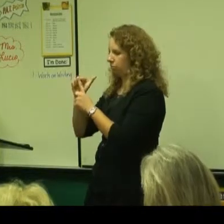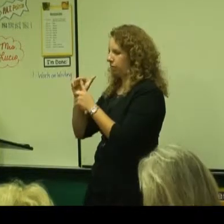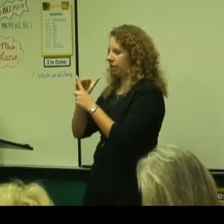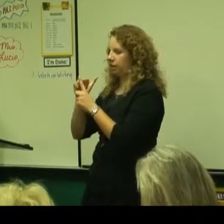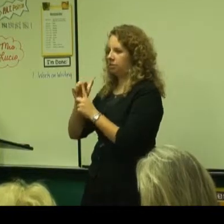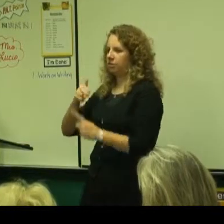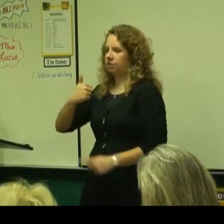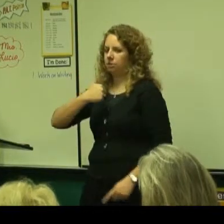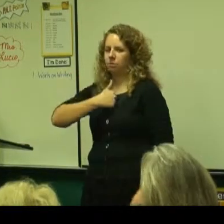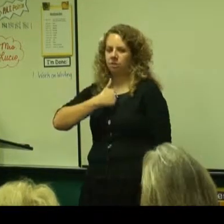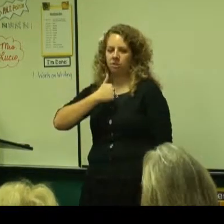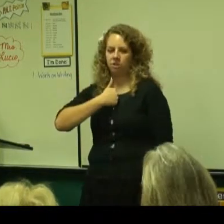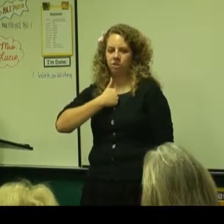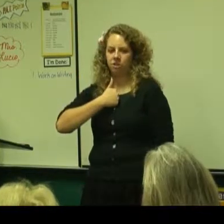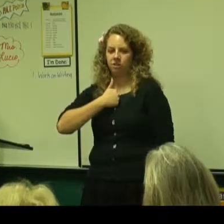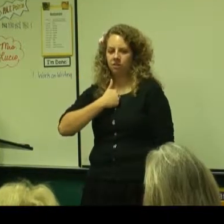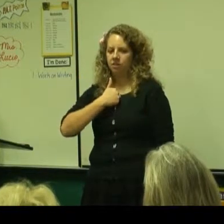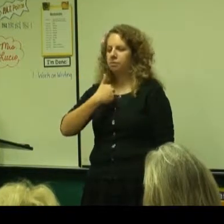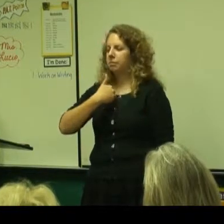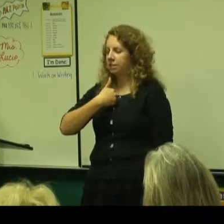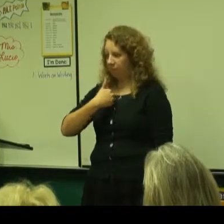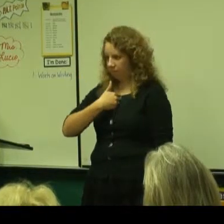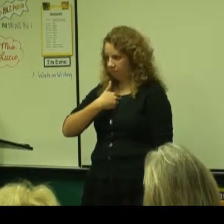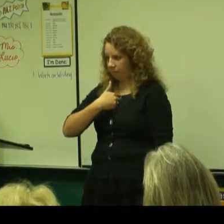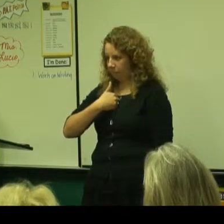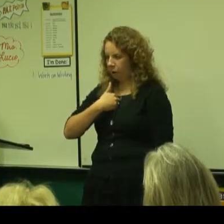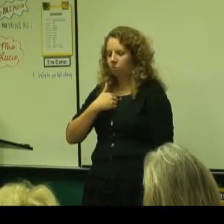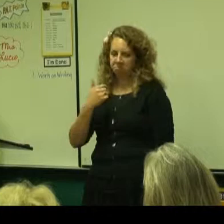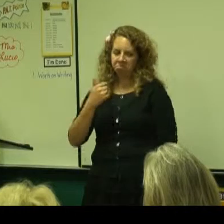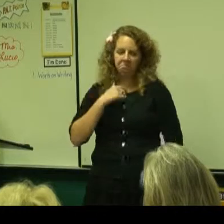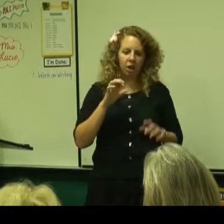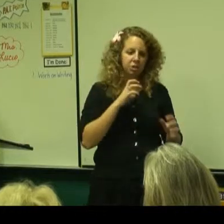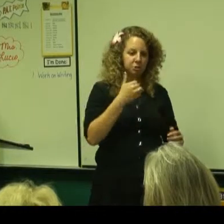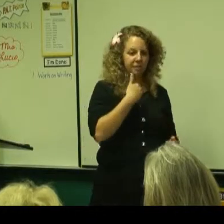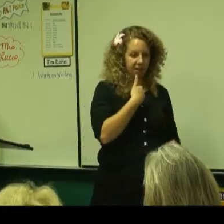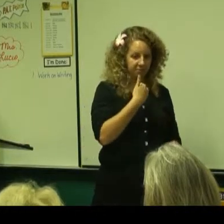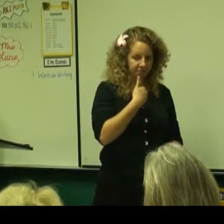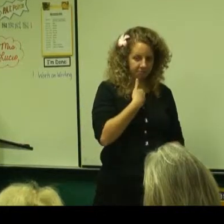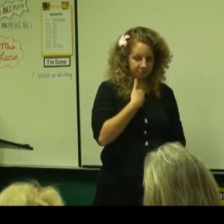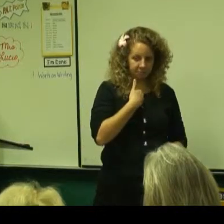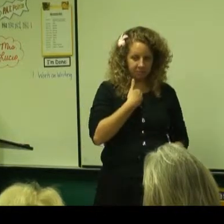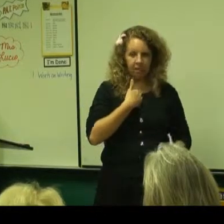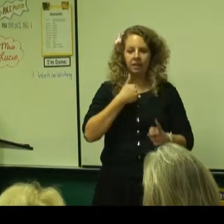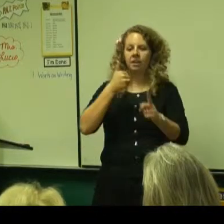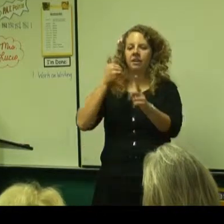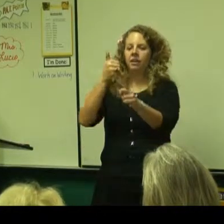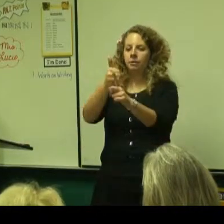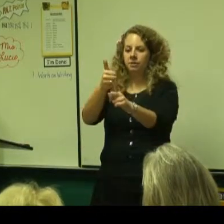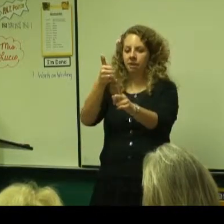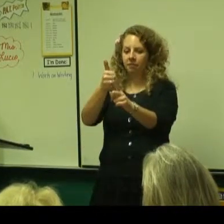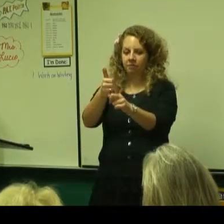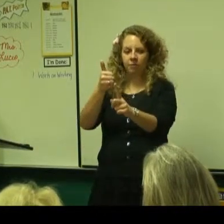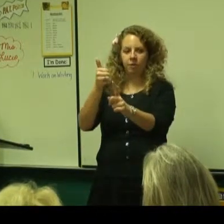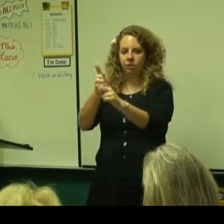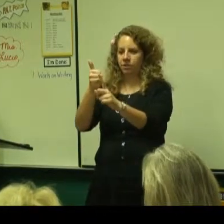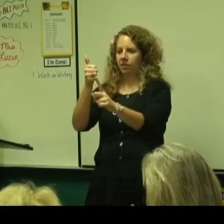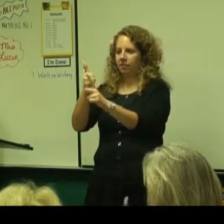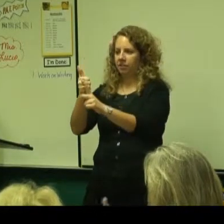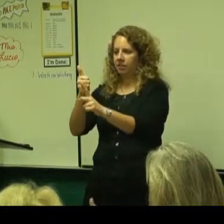right here, this part's touching your chest. Myself. Oh, I'll do it myself. Himself, herself,